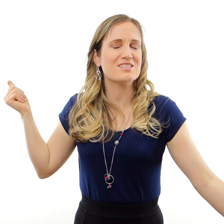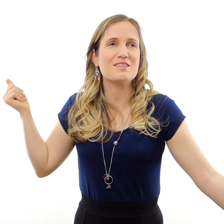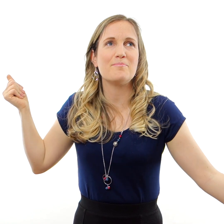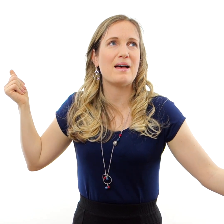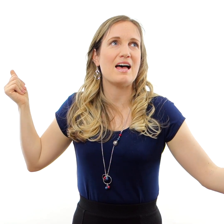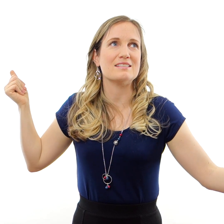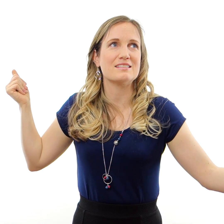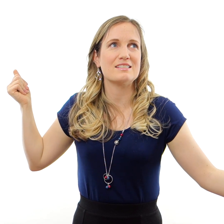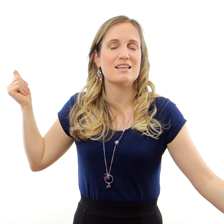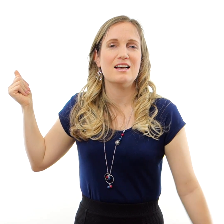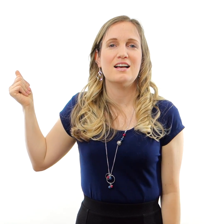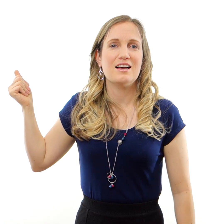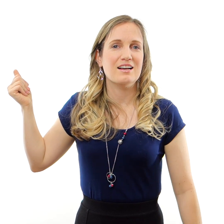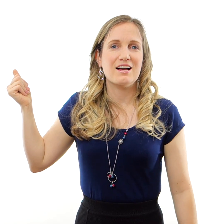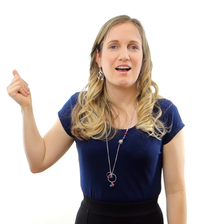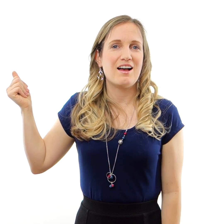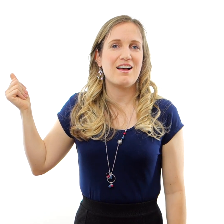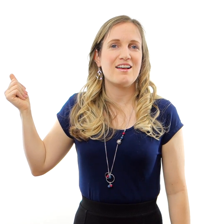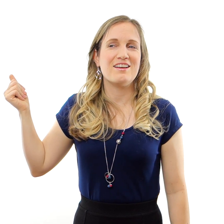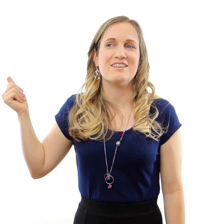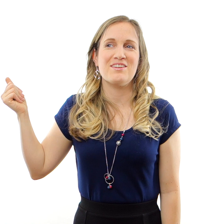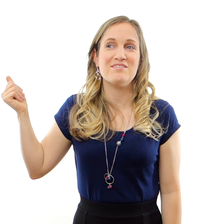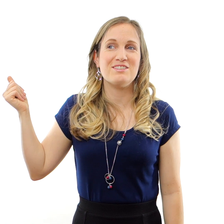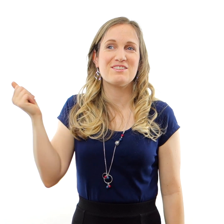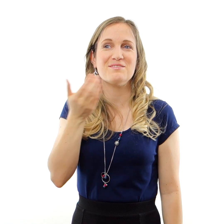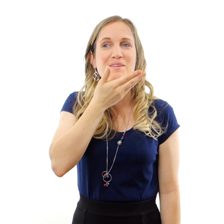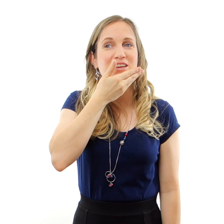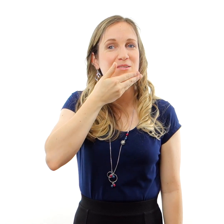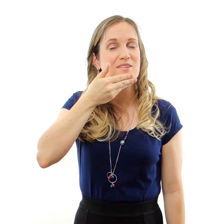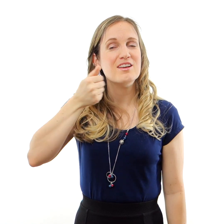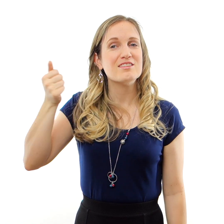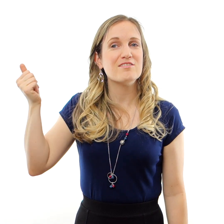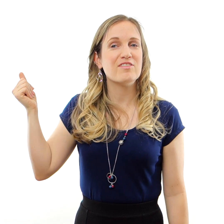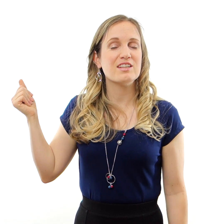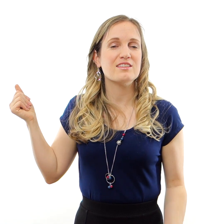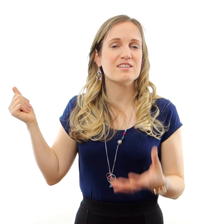the best. Maybe you could make up some funny thing